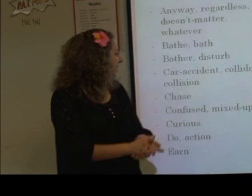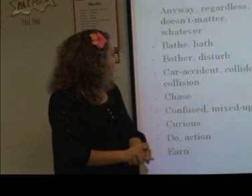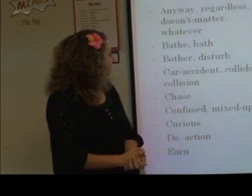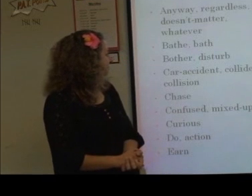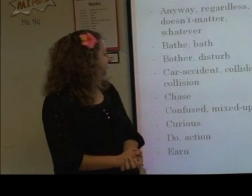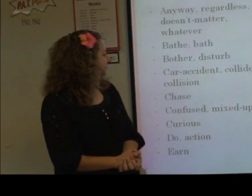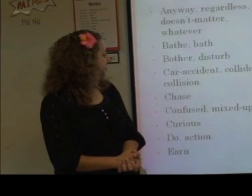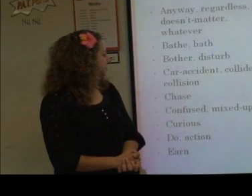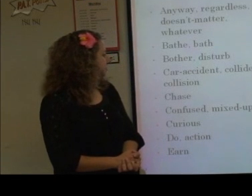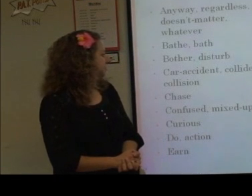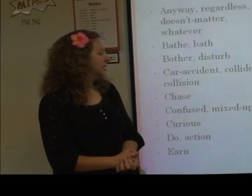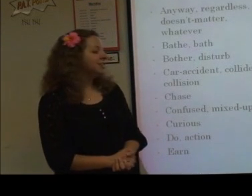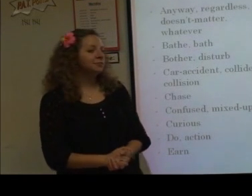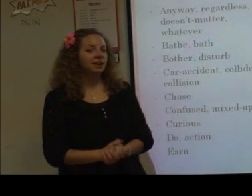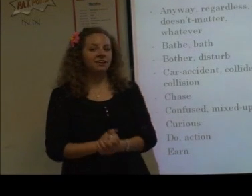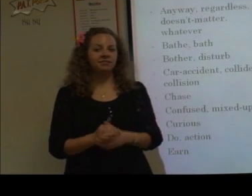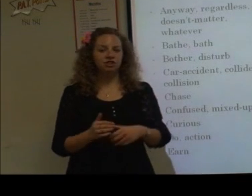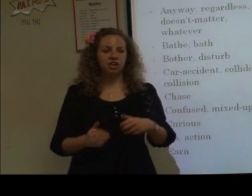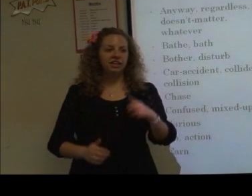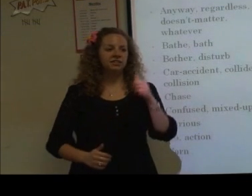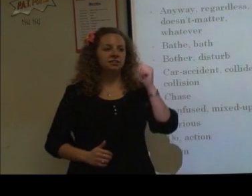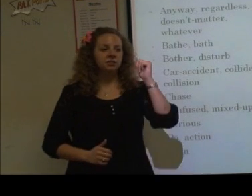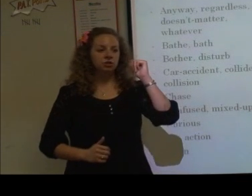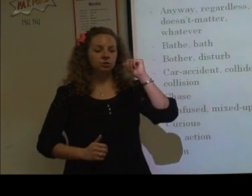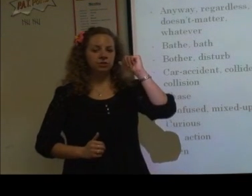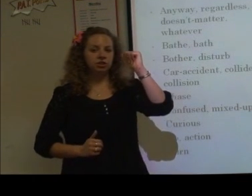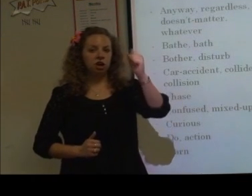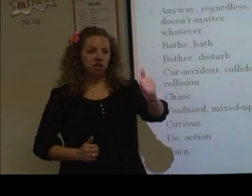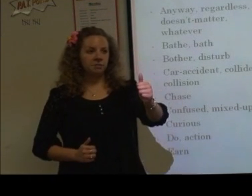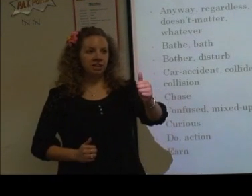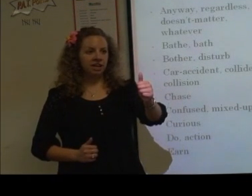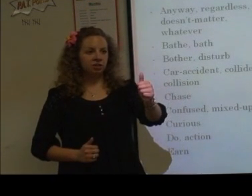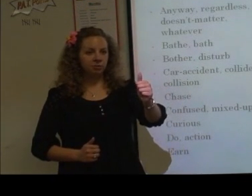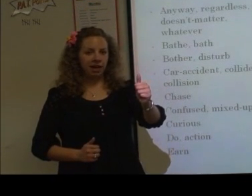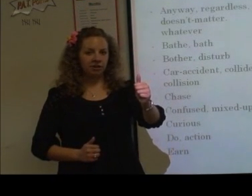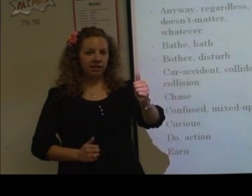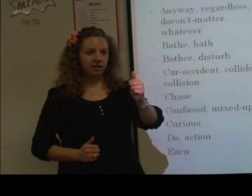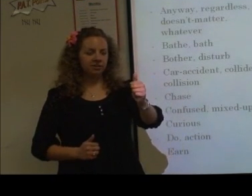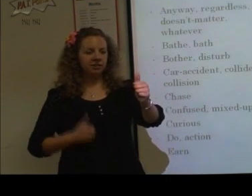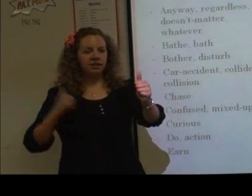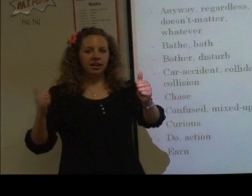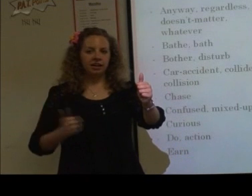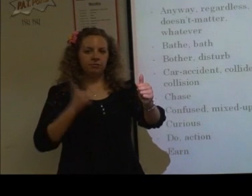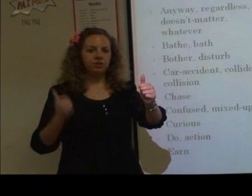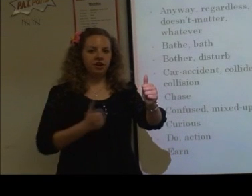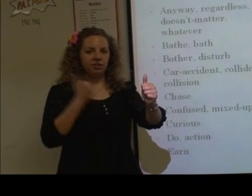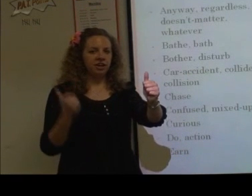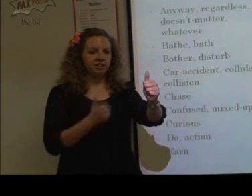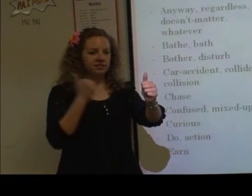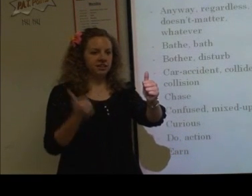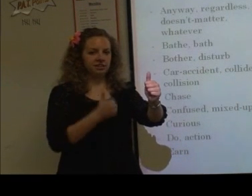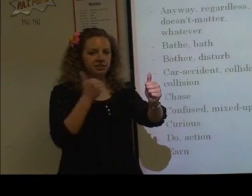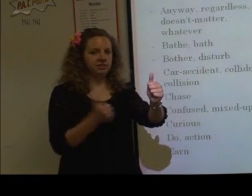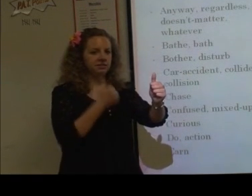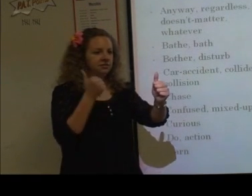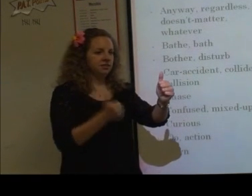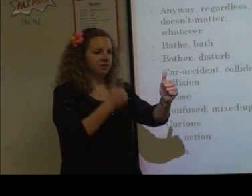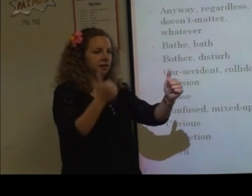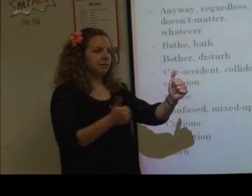Okay. We have chase. So with your non-dominant hand, it'll be out here, and with your other hand, it's like this, coming